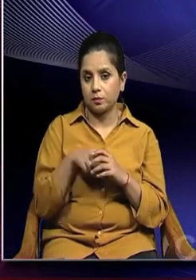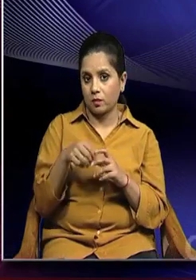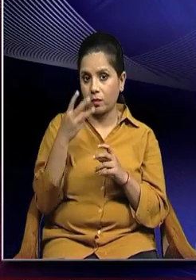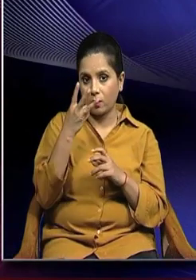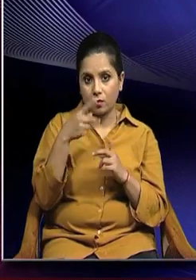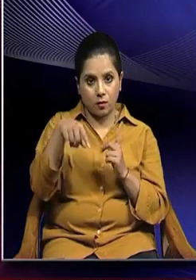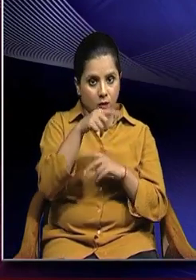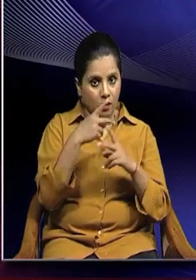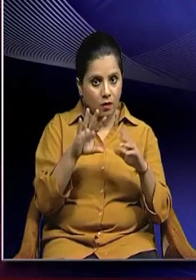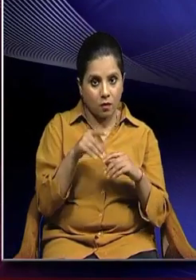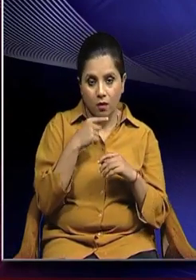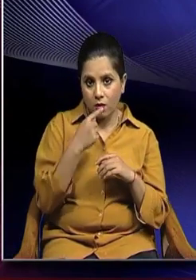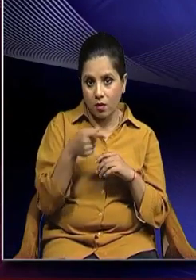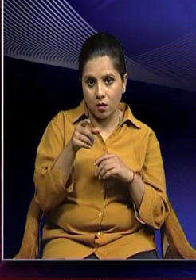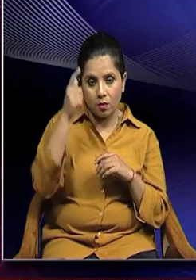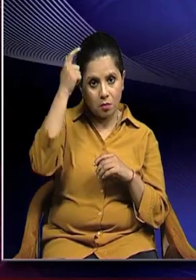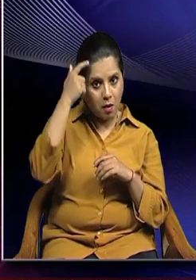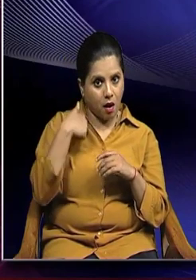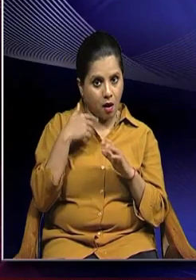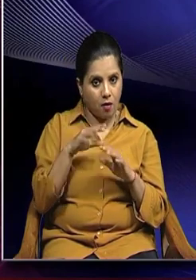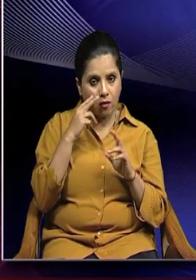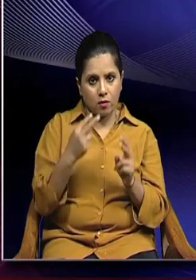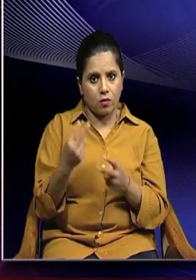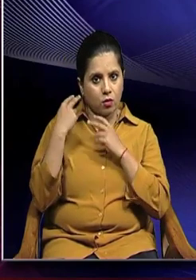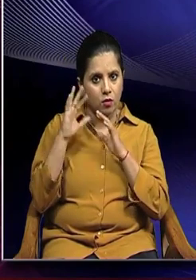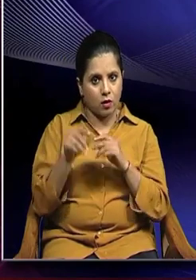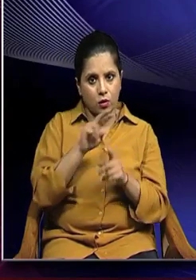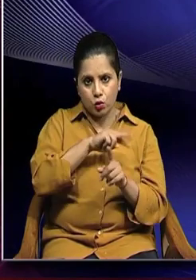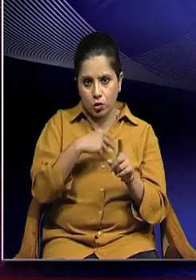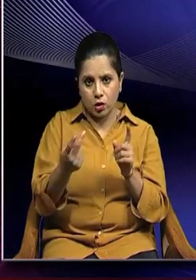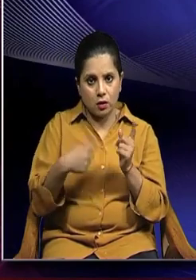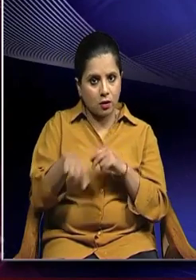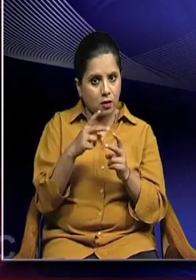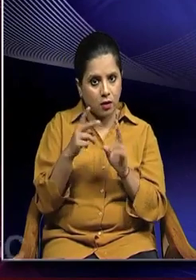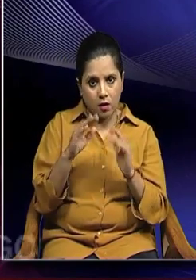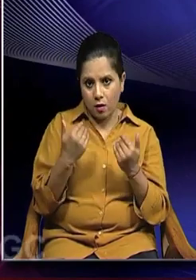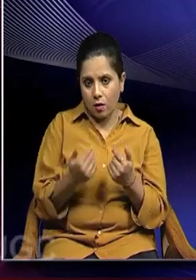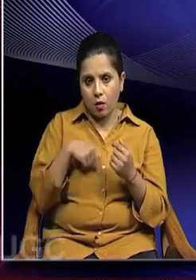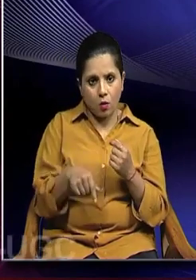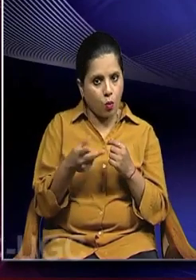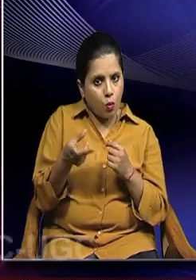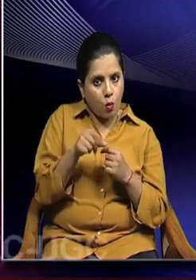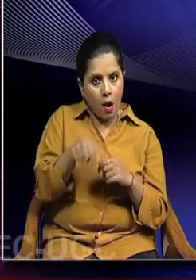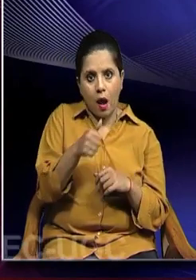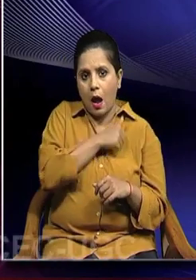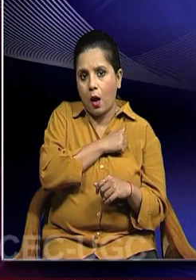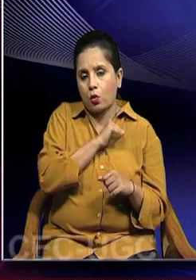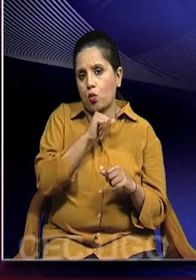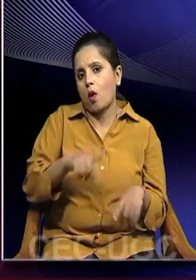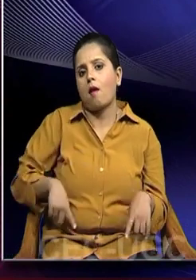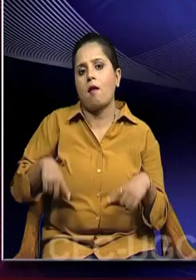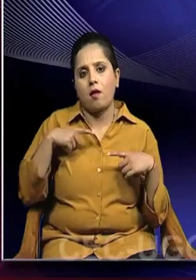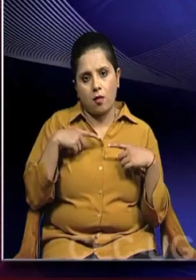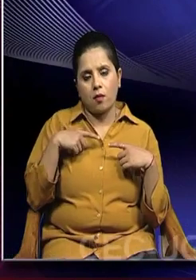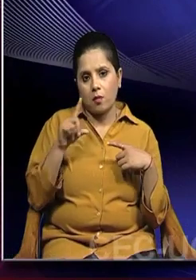three states of mind, they reflect the transactional, transformational, and transcendental attitudes to life.